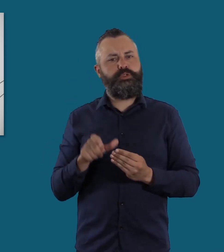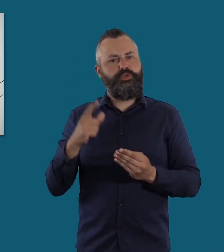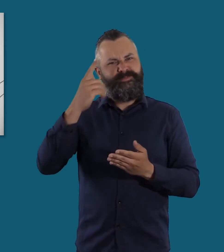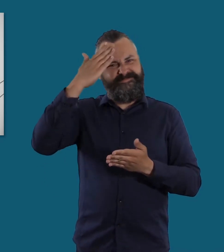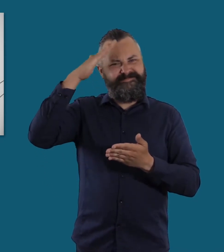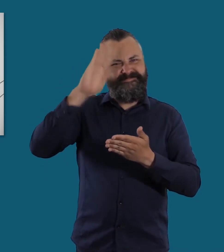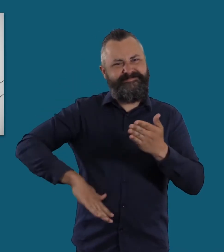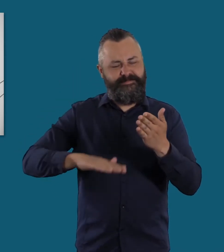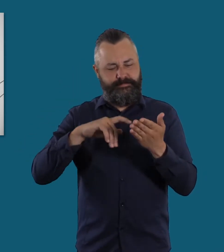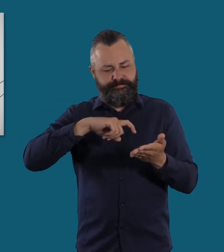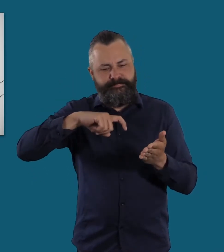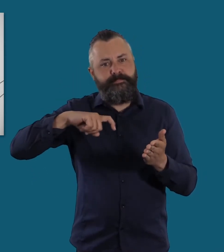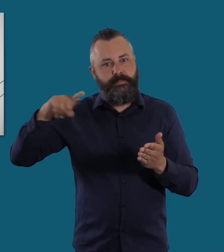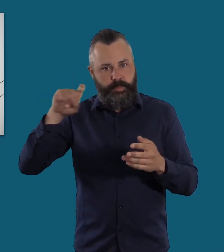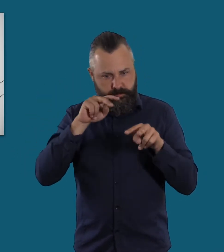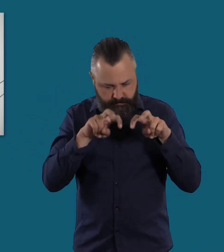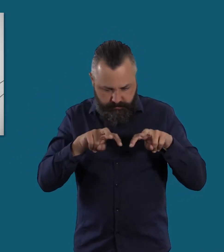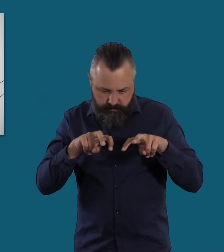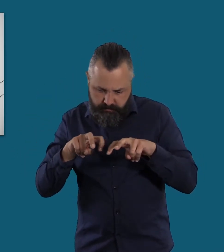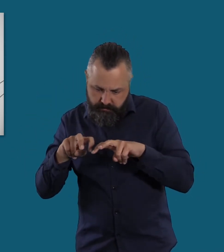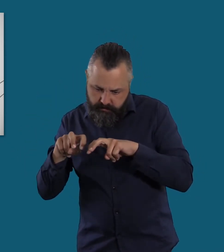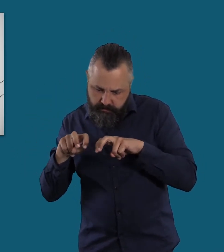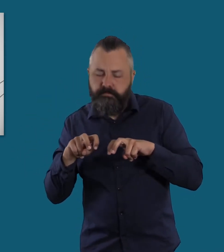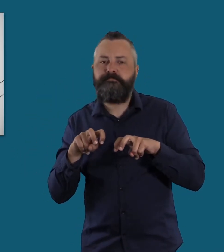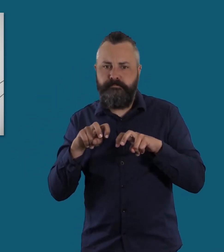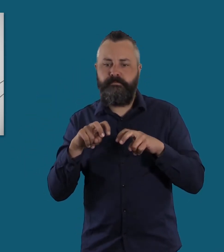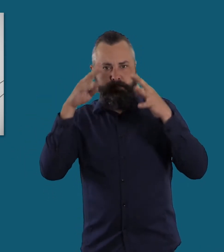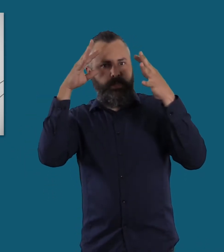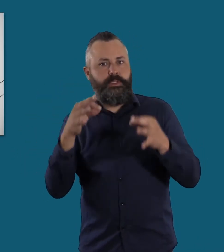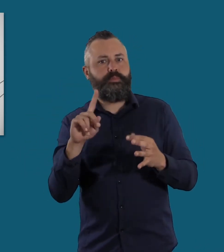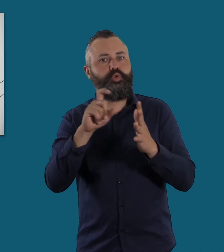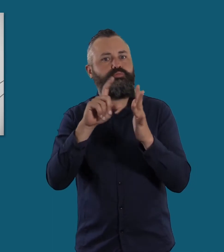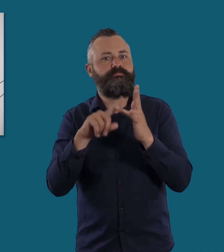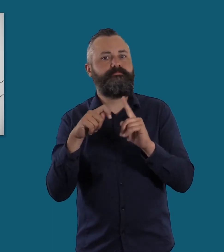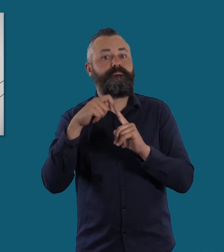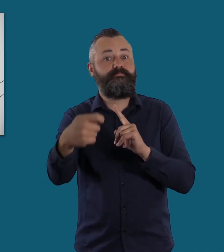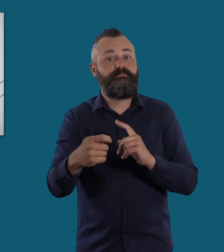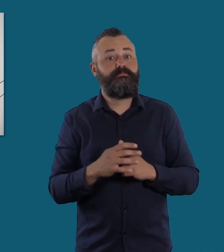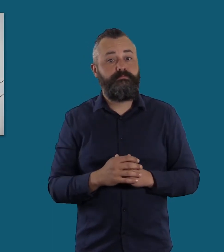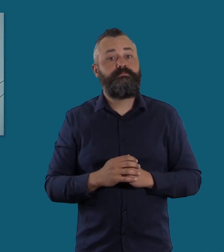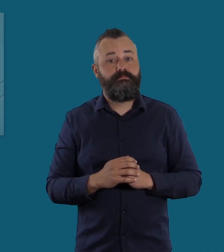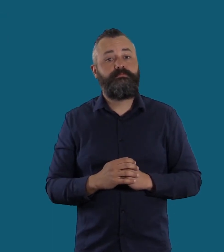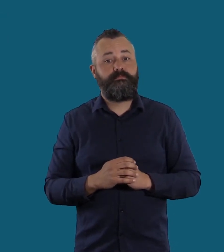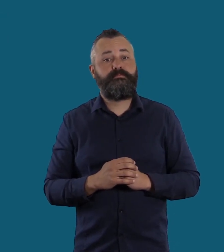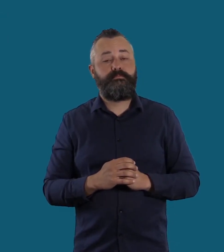networks. The data are analysed automatically and reviewed by a seismologist.